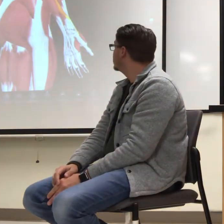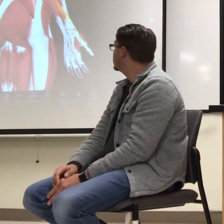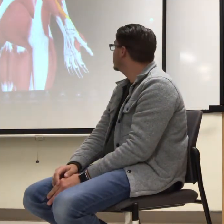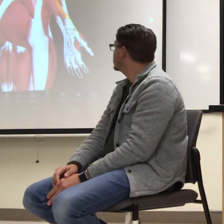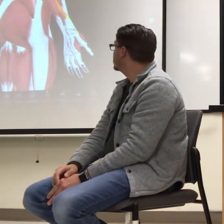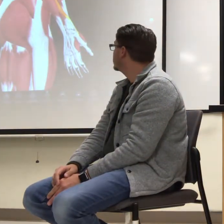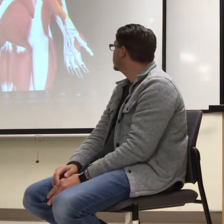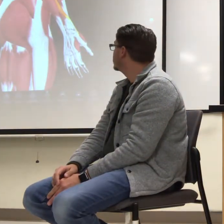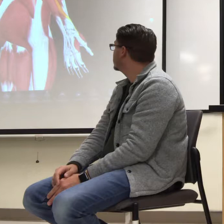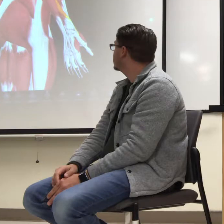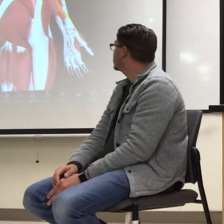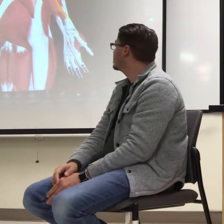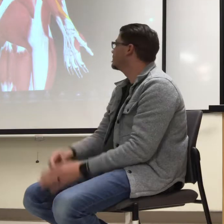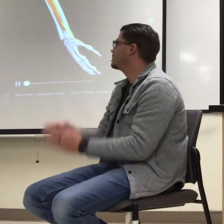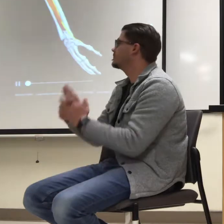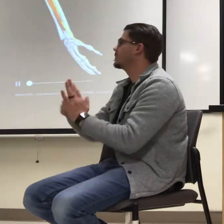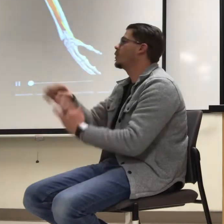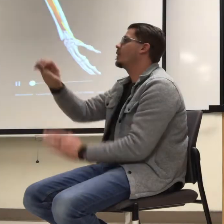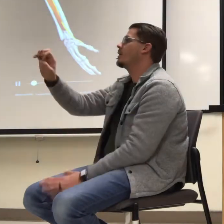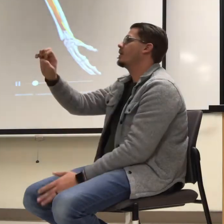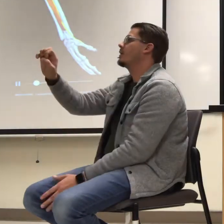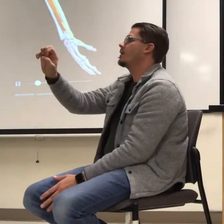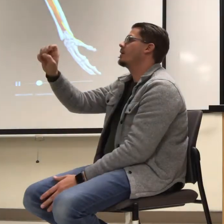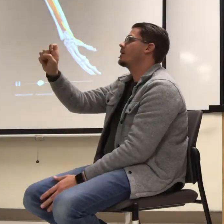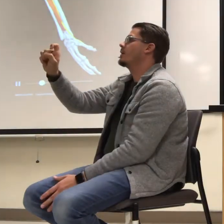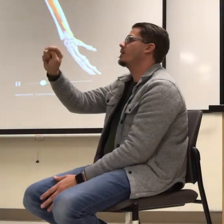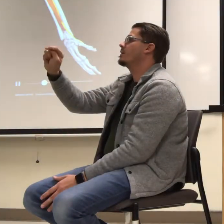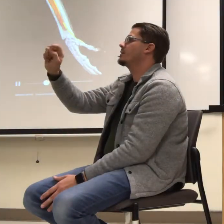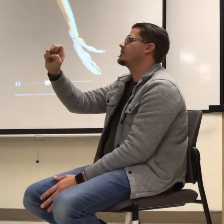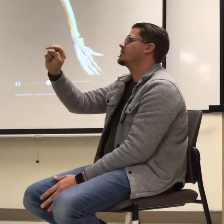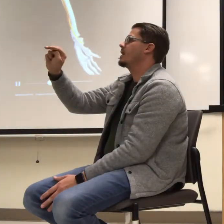Let me see how they show us extension of the thumb.